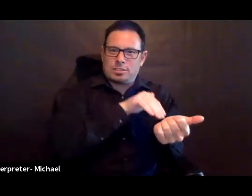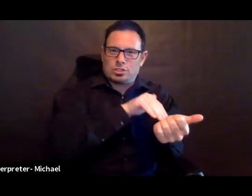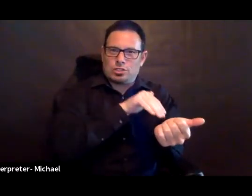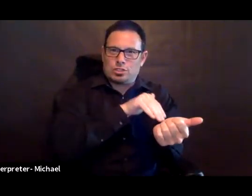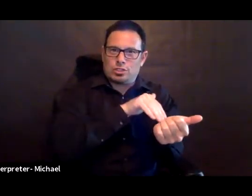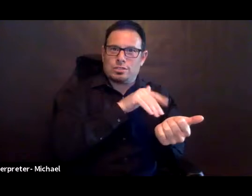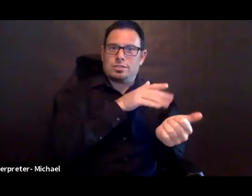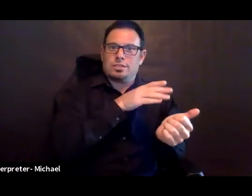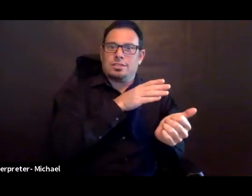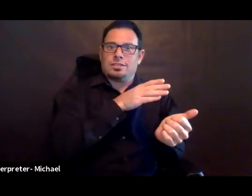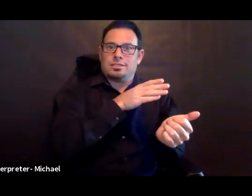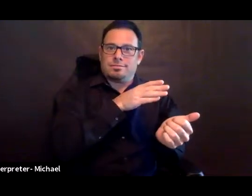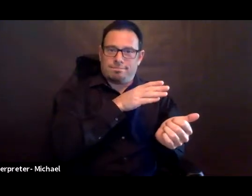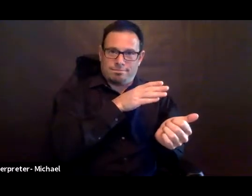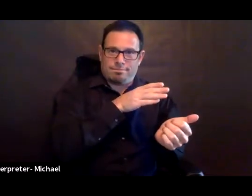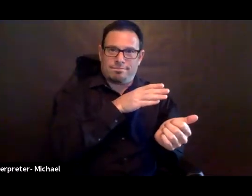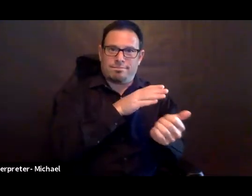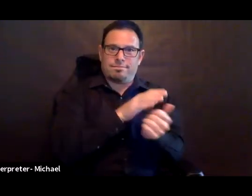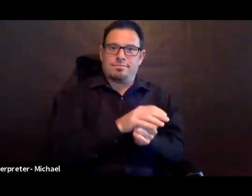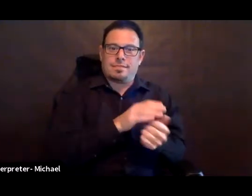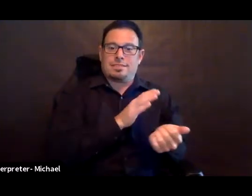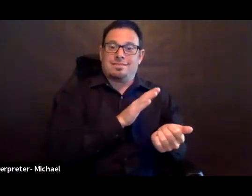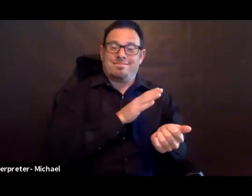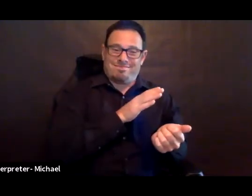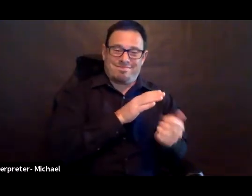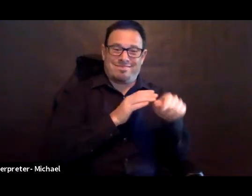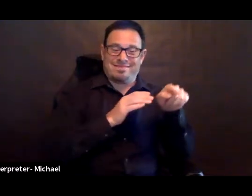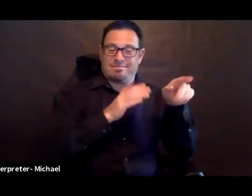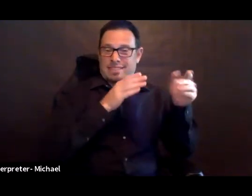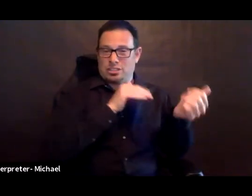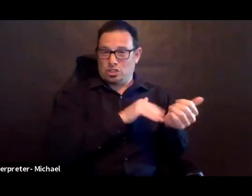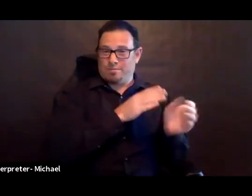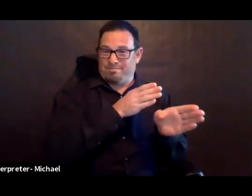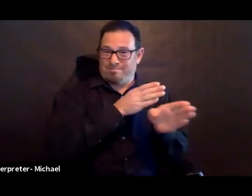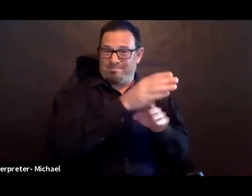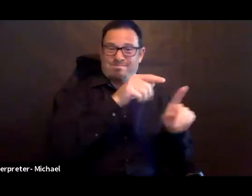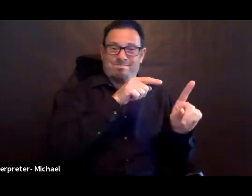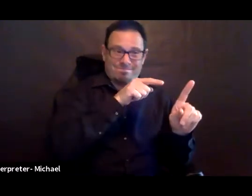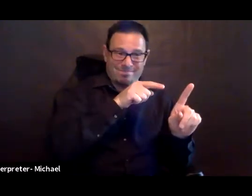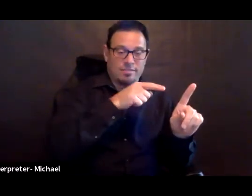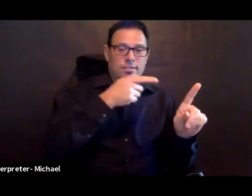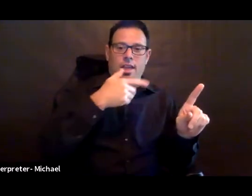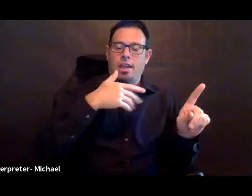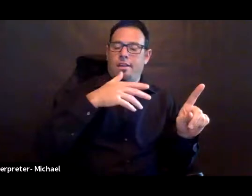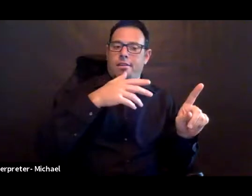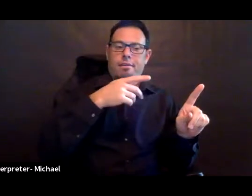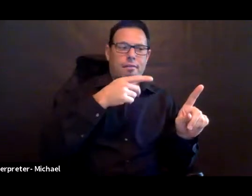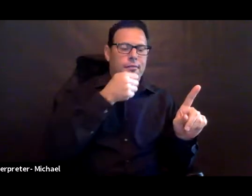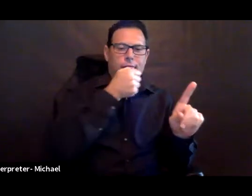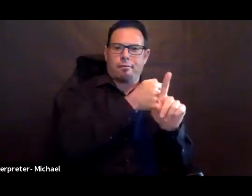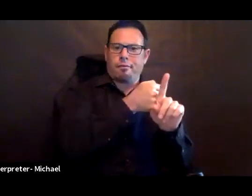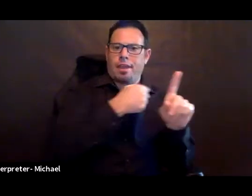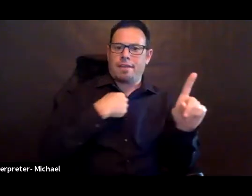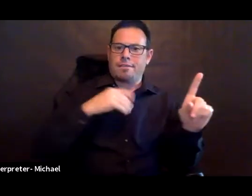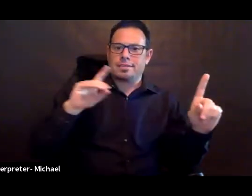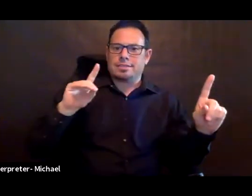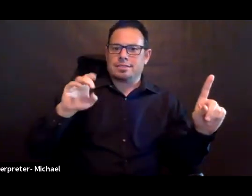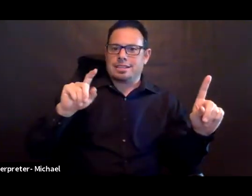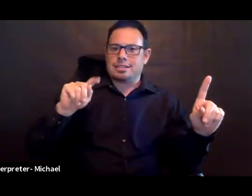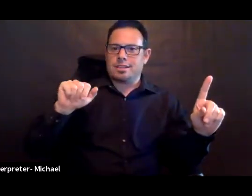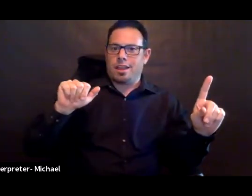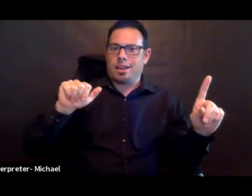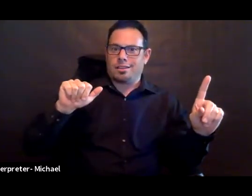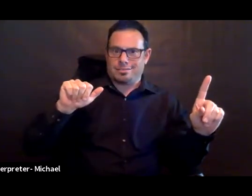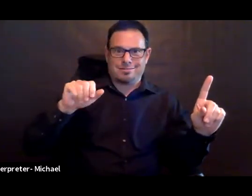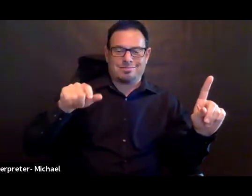in time. And that means trouble for people who aren't protected because they never got vaccinated. The cases